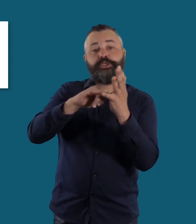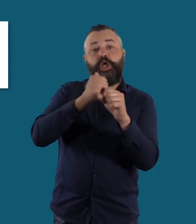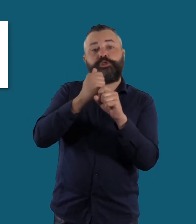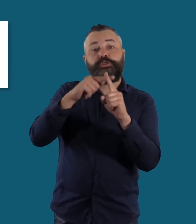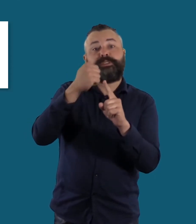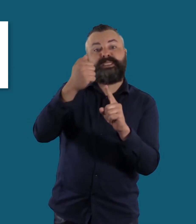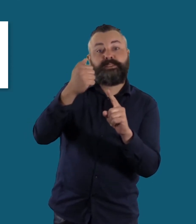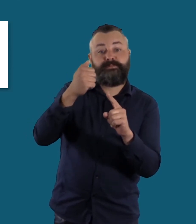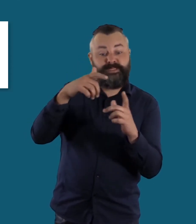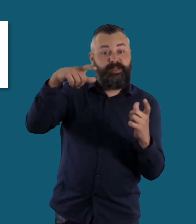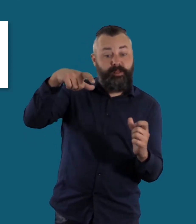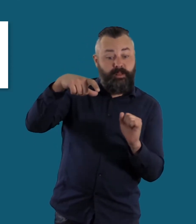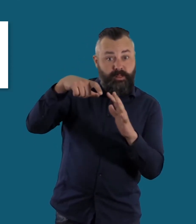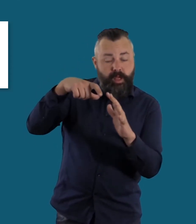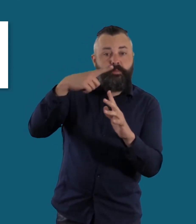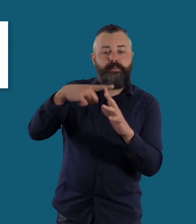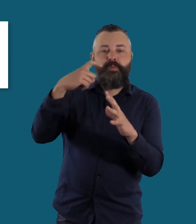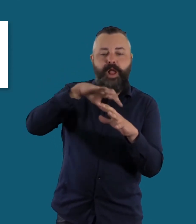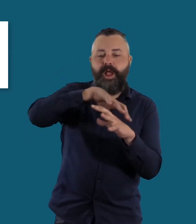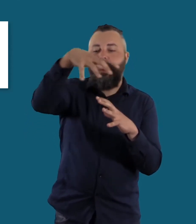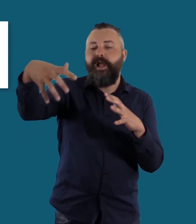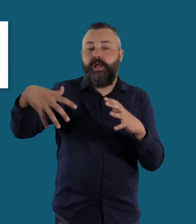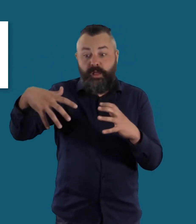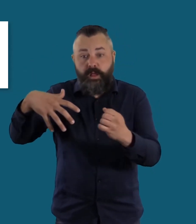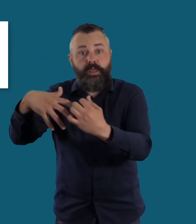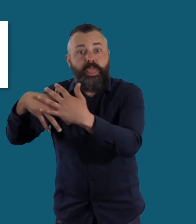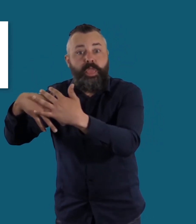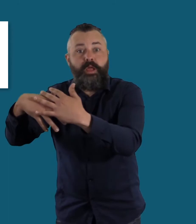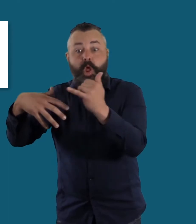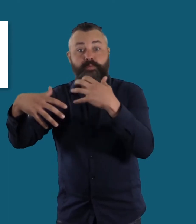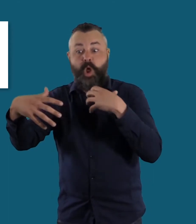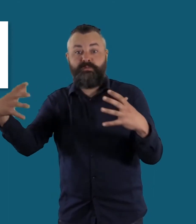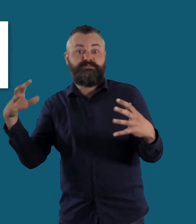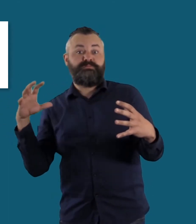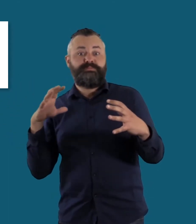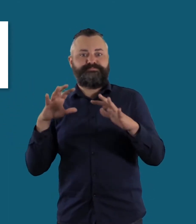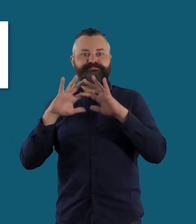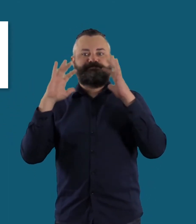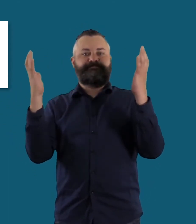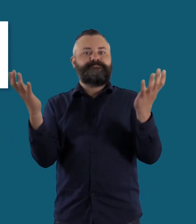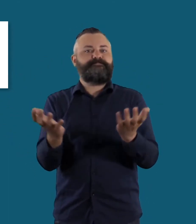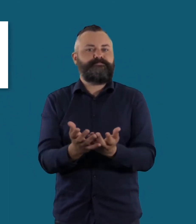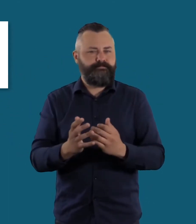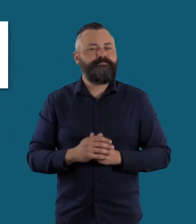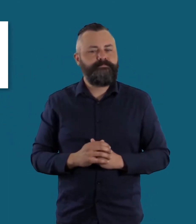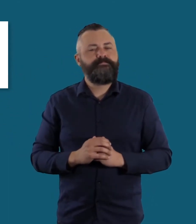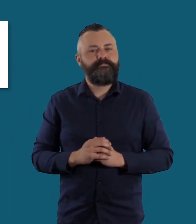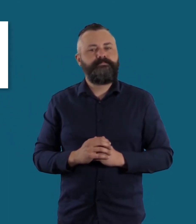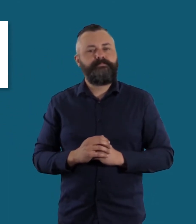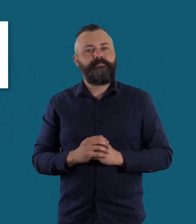Stage 6. Community-level outbreaks are in at least one additional country in a different WHO-defined region than outlined in Stage 5. This